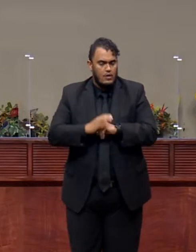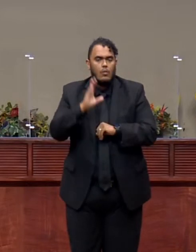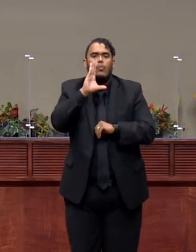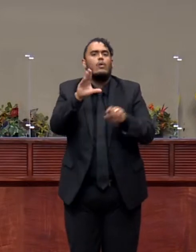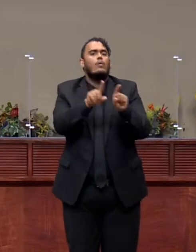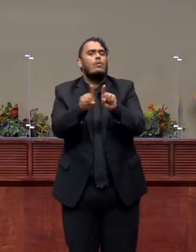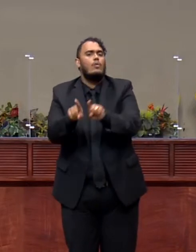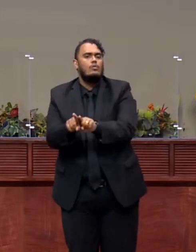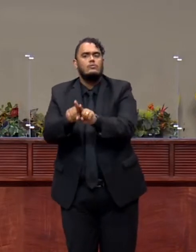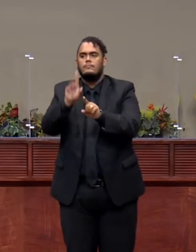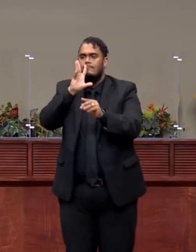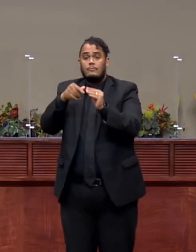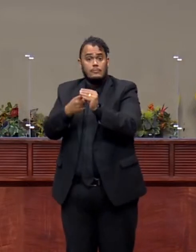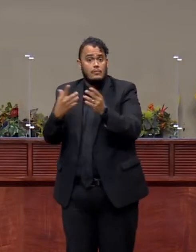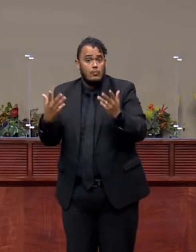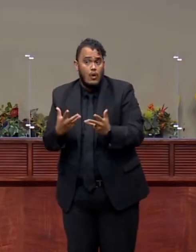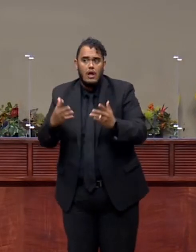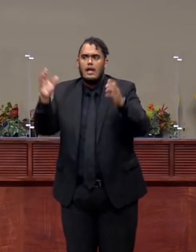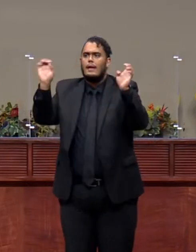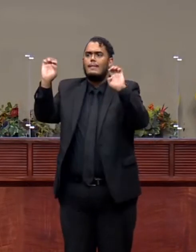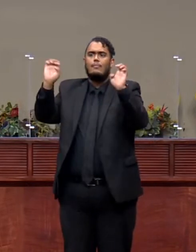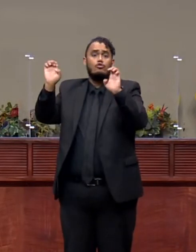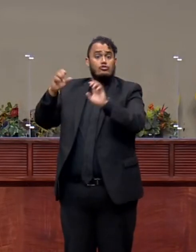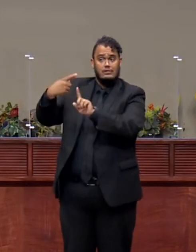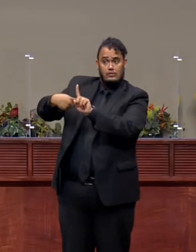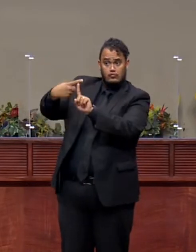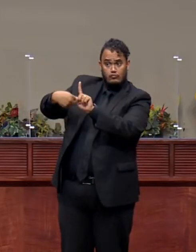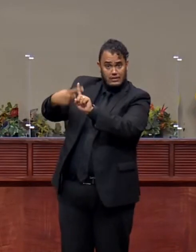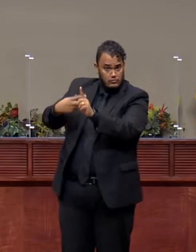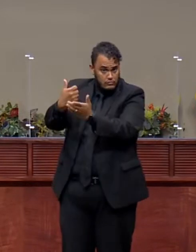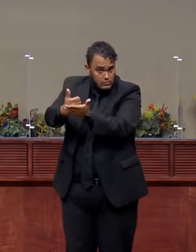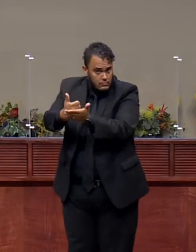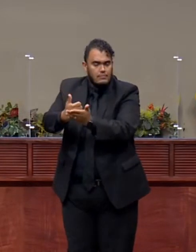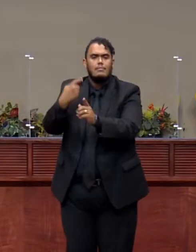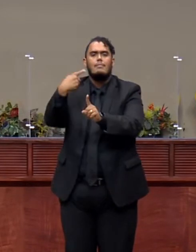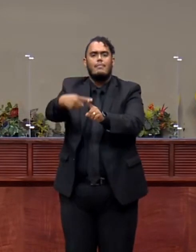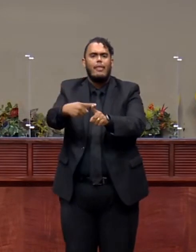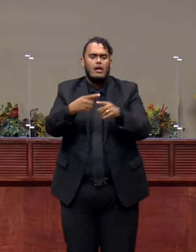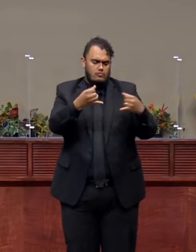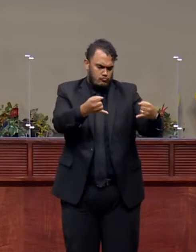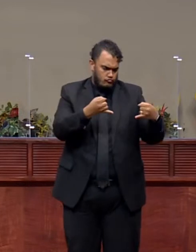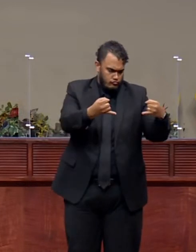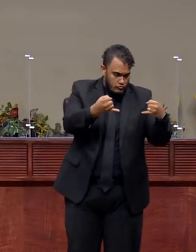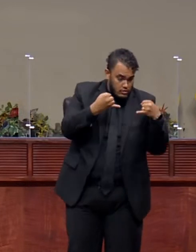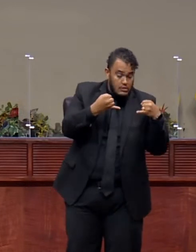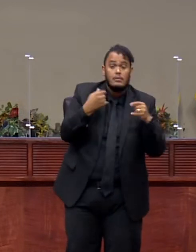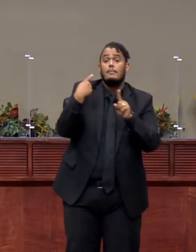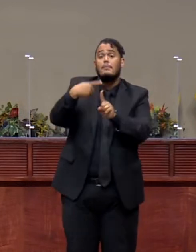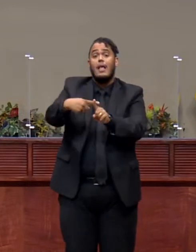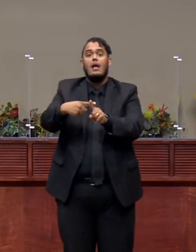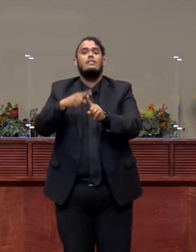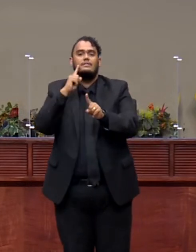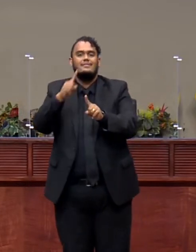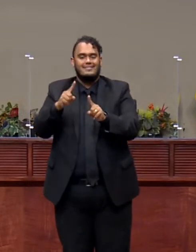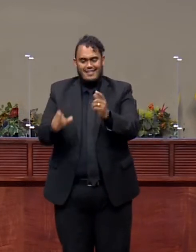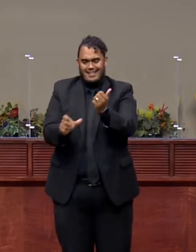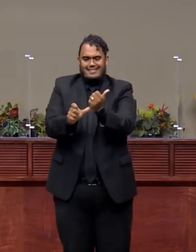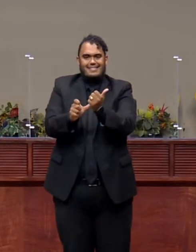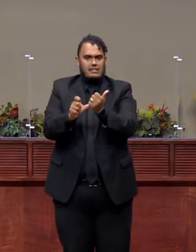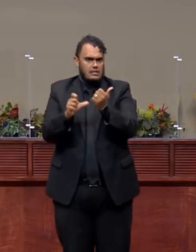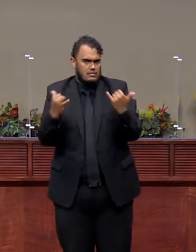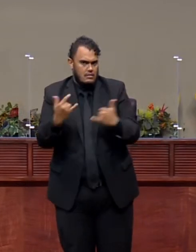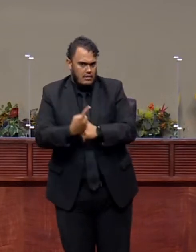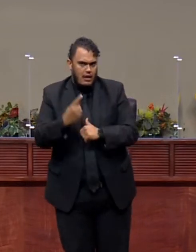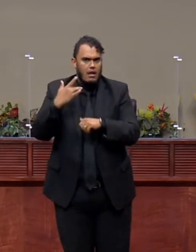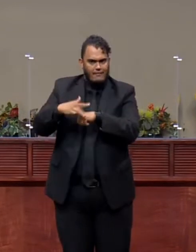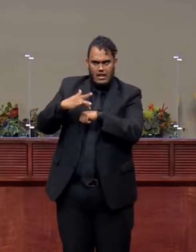assistance, redistricting, and an effort launched today for our seniors. Dr. Raul Pino from the Florida Department of Health is also